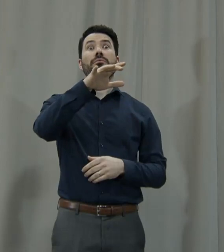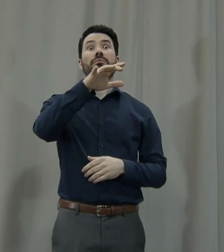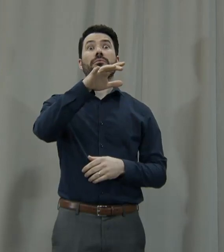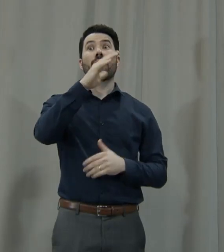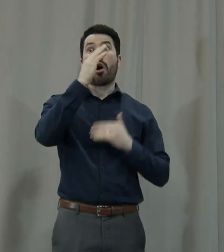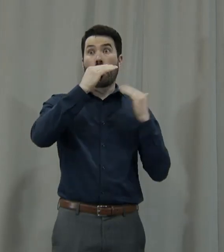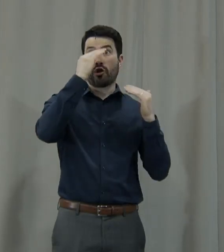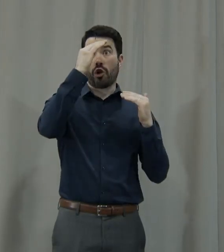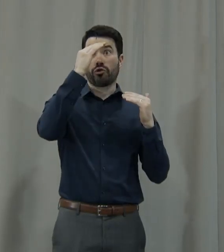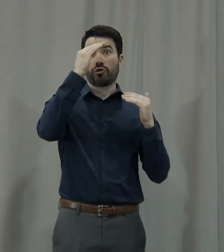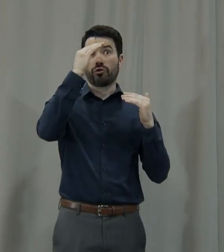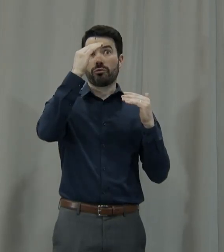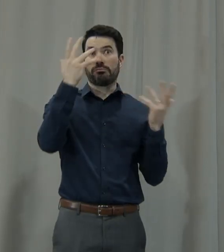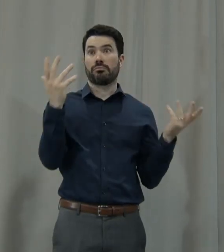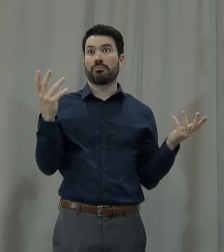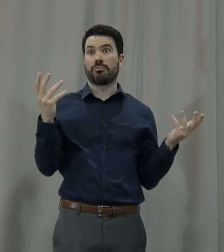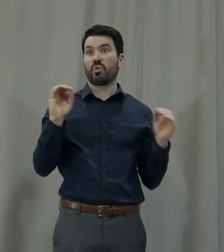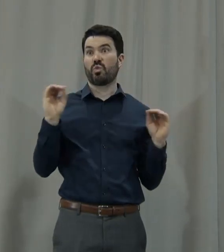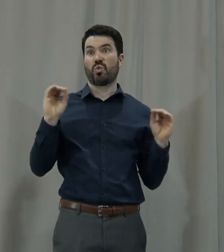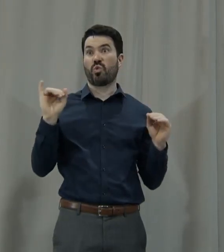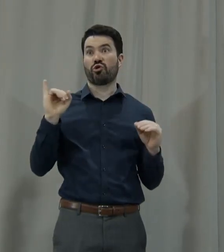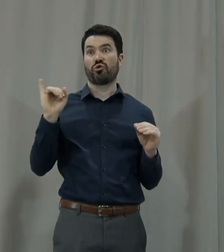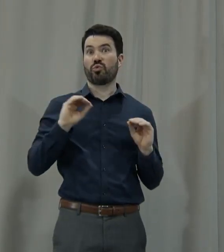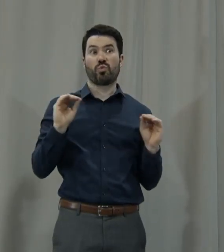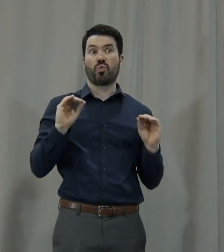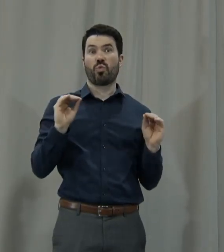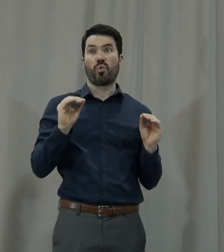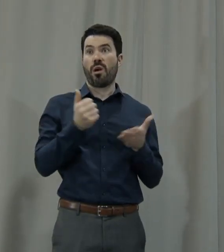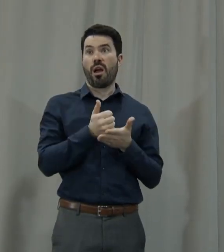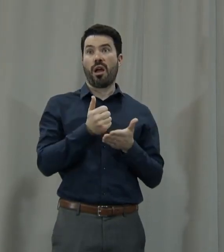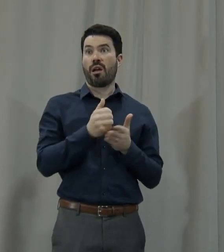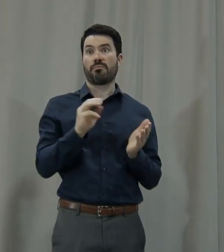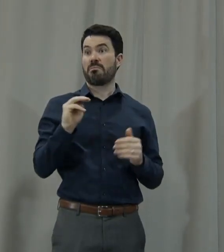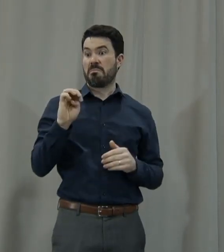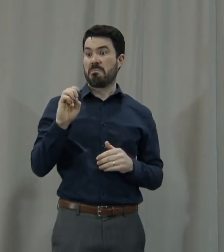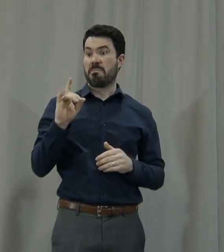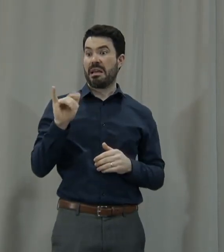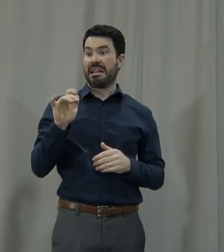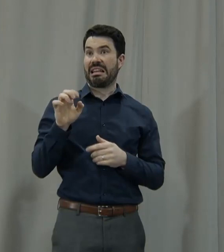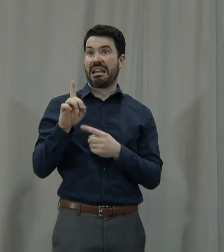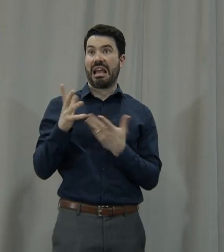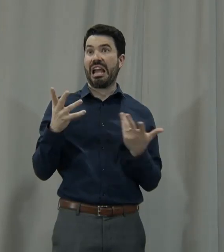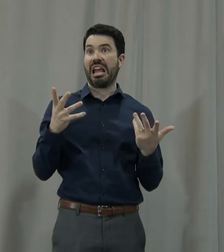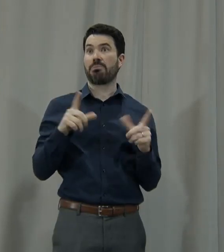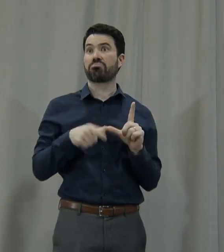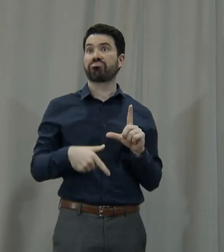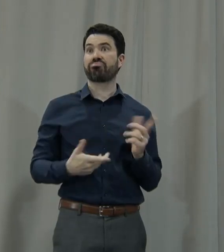were not eligible for Medicaid health coverage